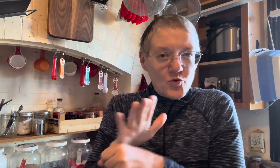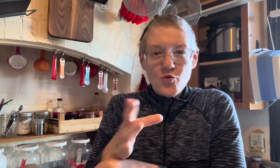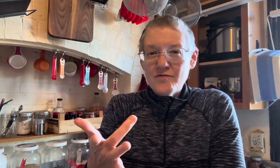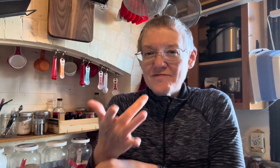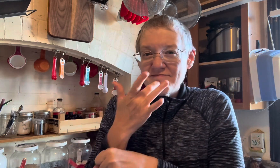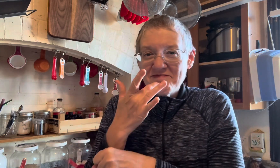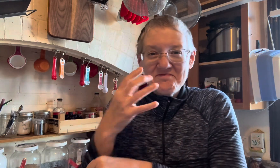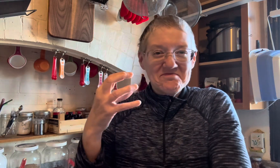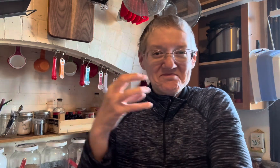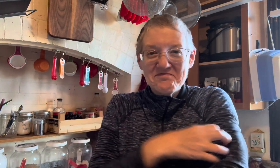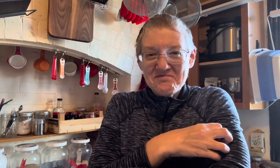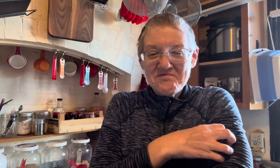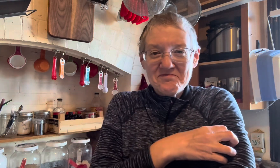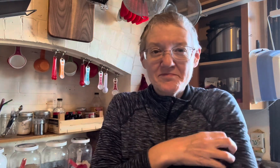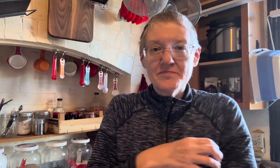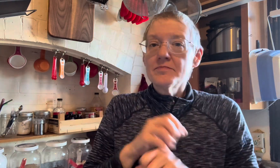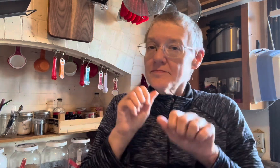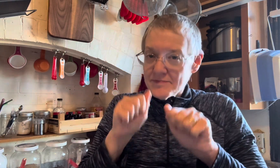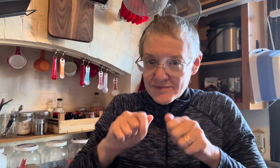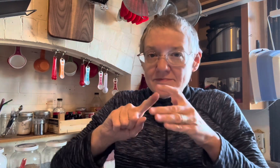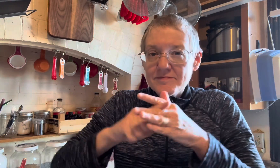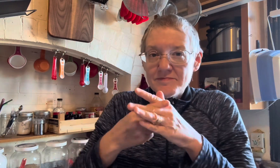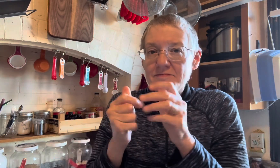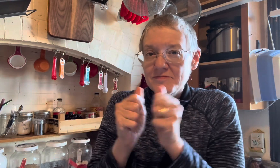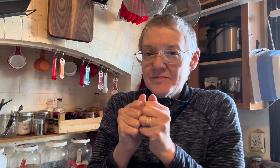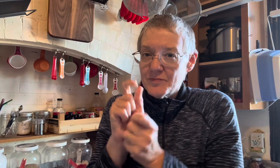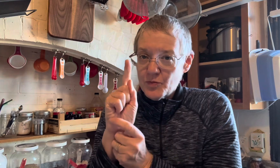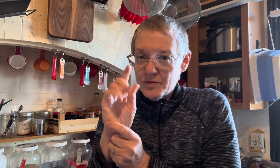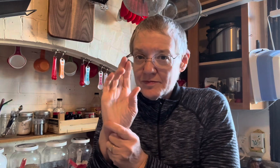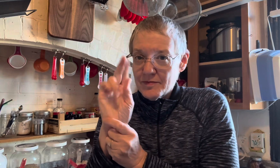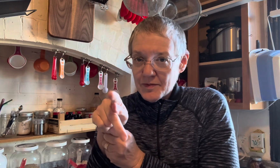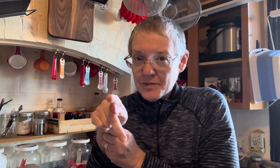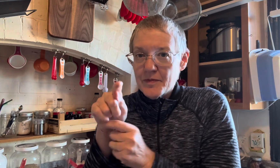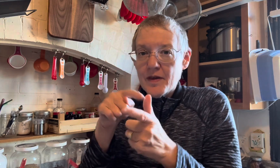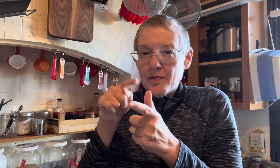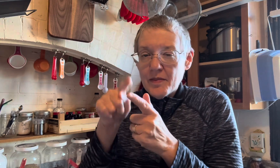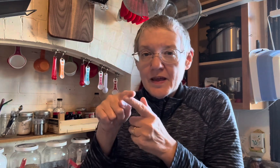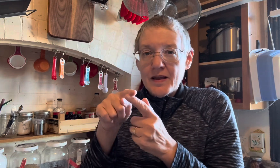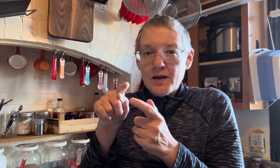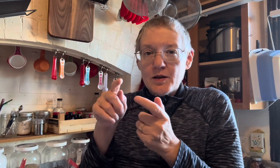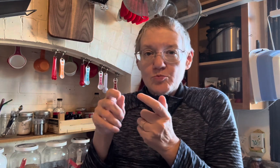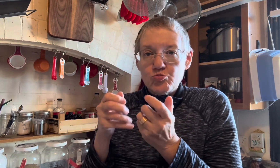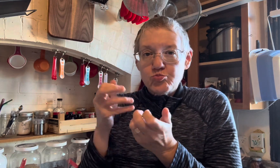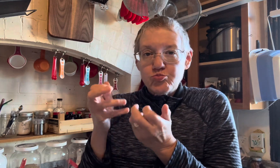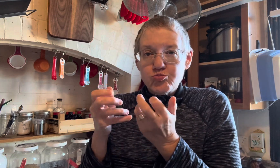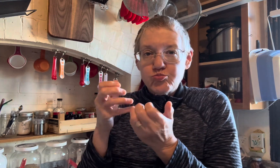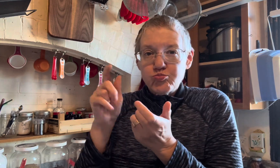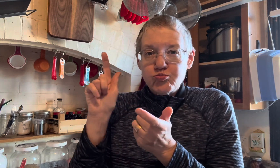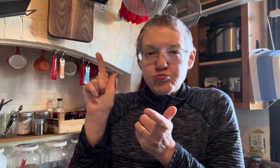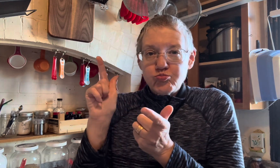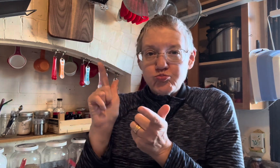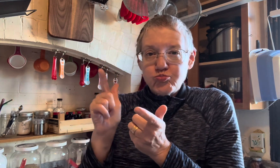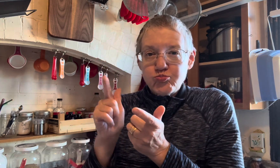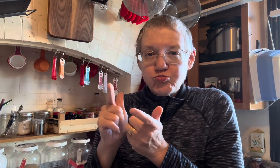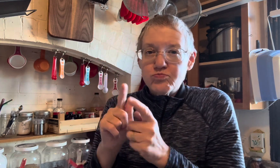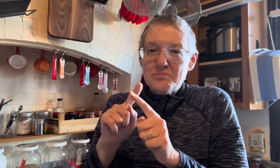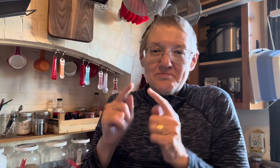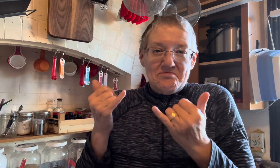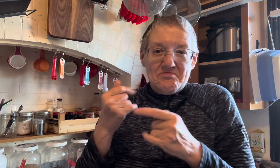use, full of lots of good flavor. So you can start with 1 cup of broth and slowly simmer it down